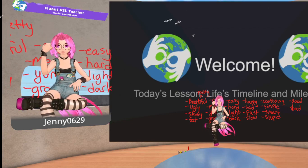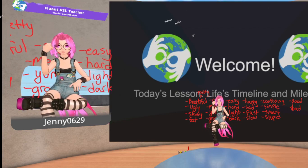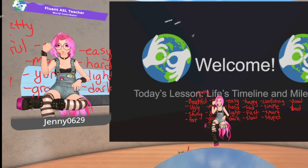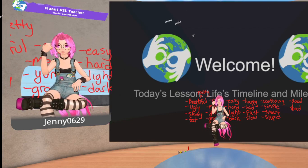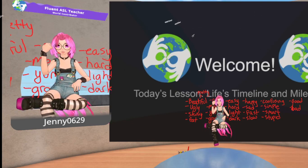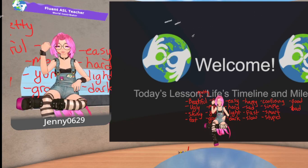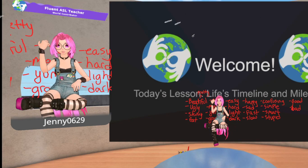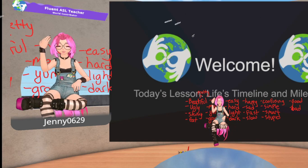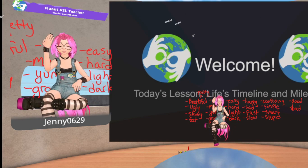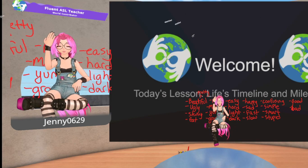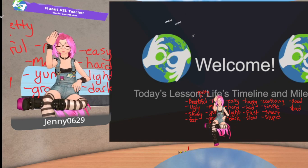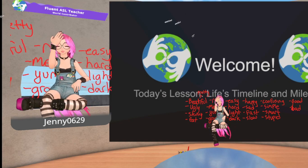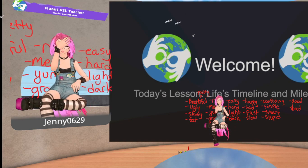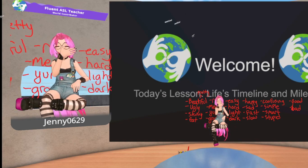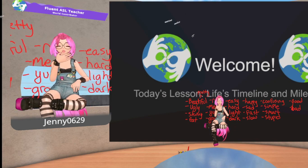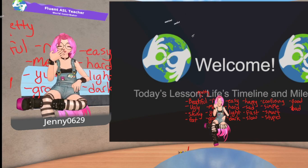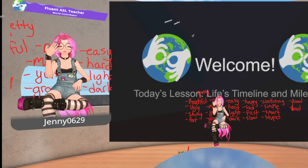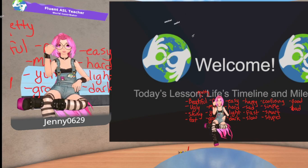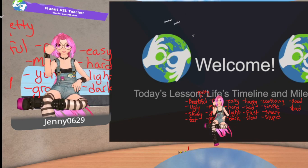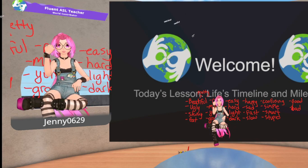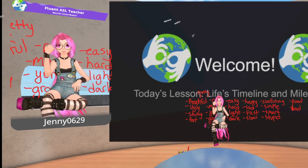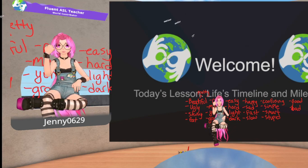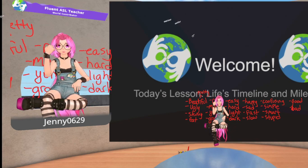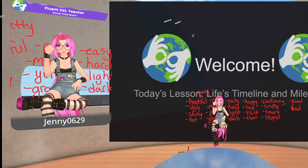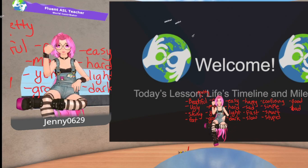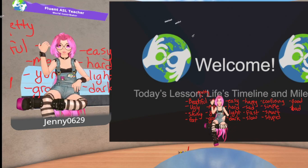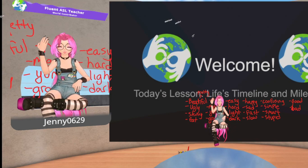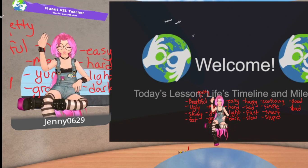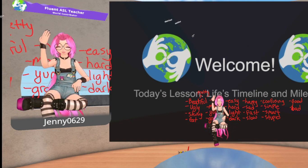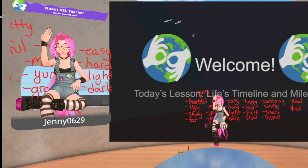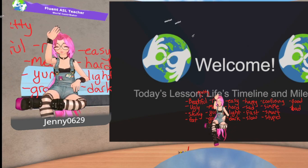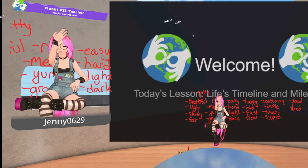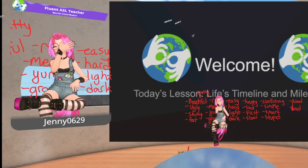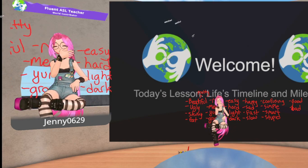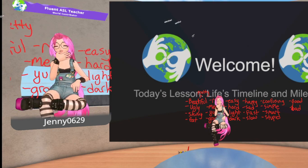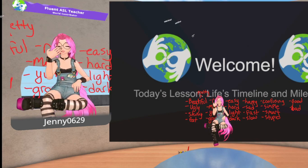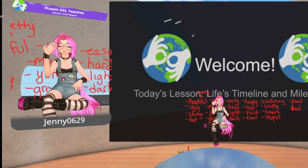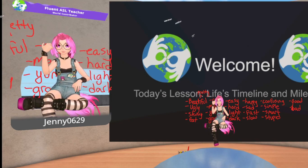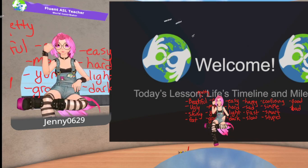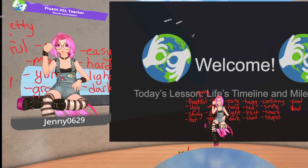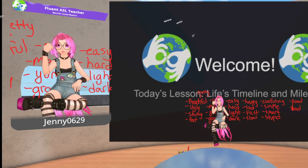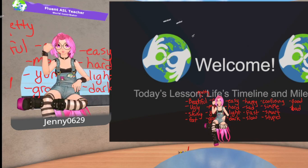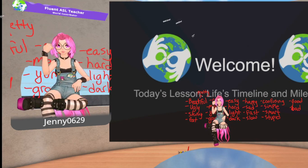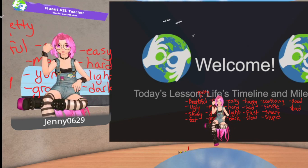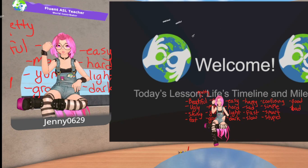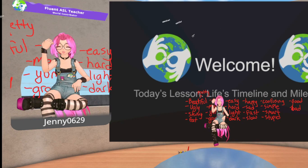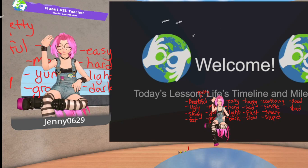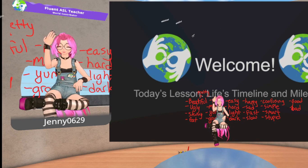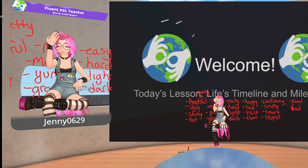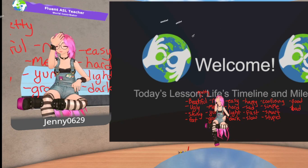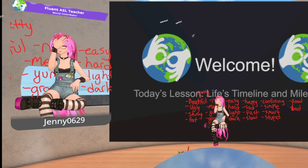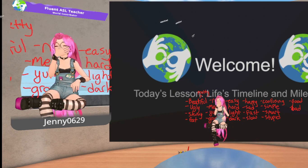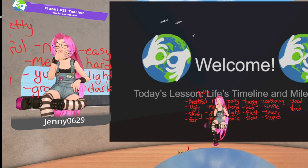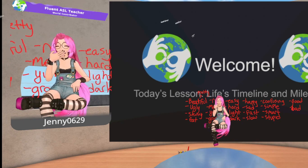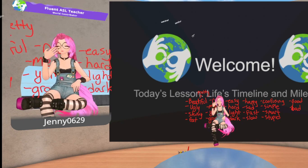of like a sweeping motion around the face into a close, like this. Beautiful.